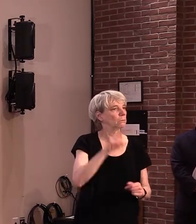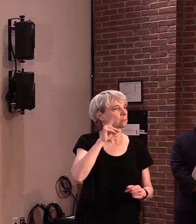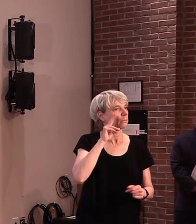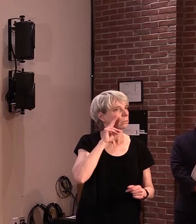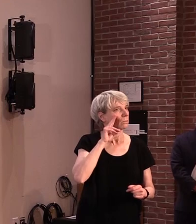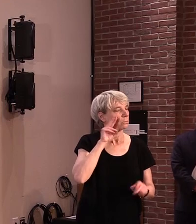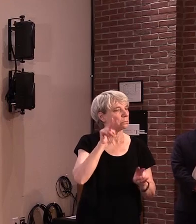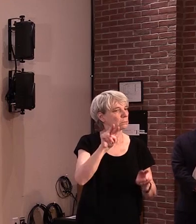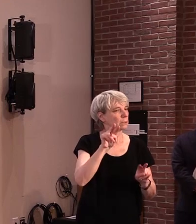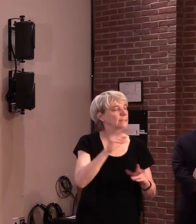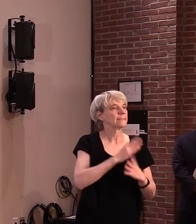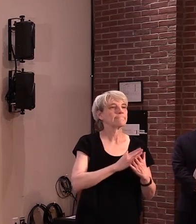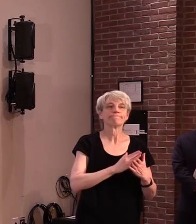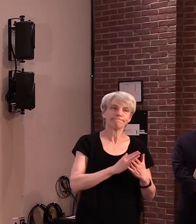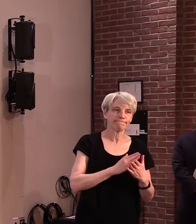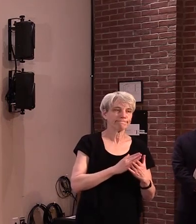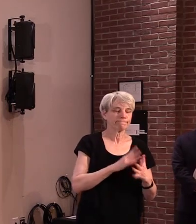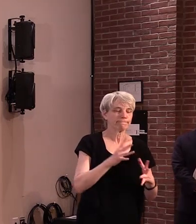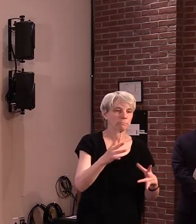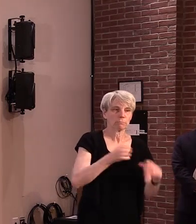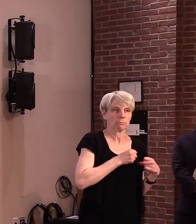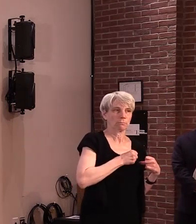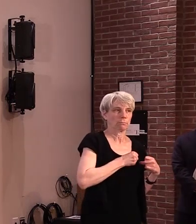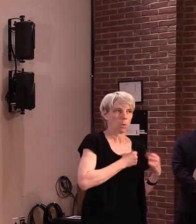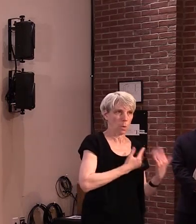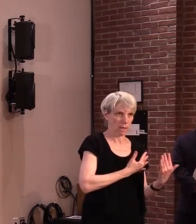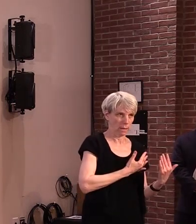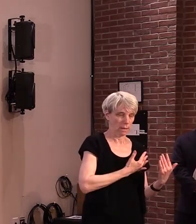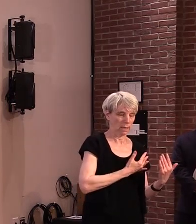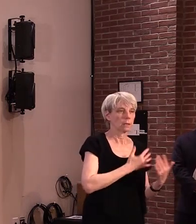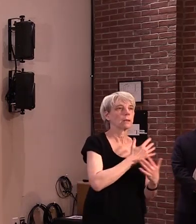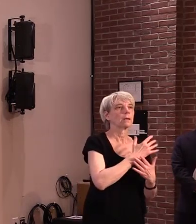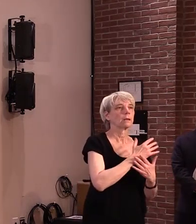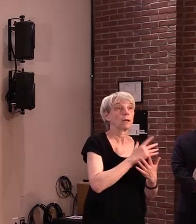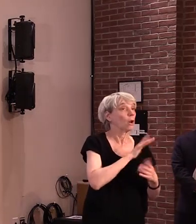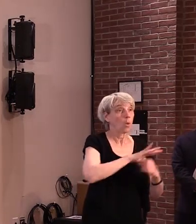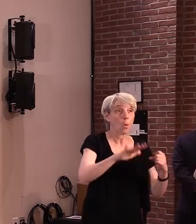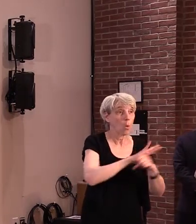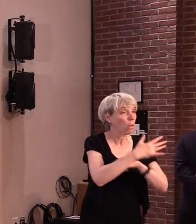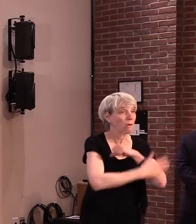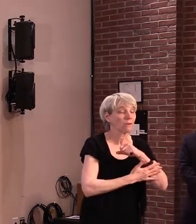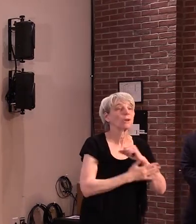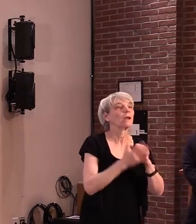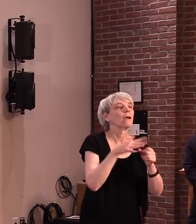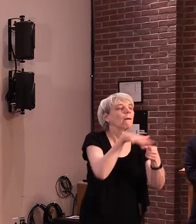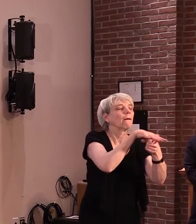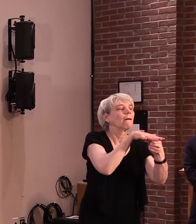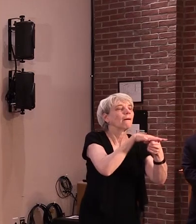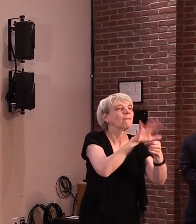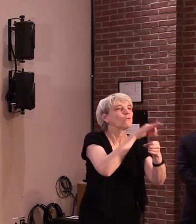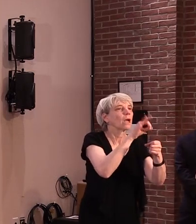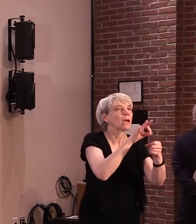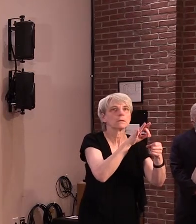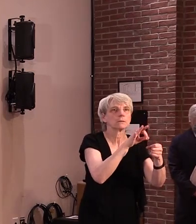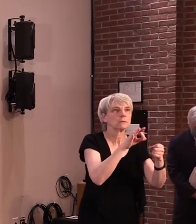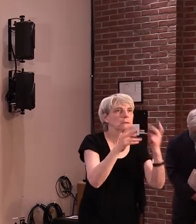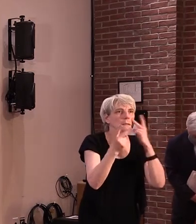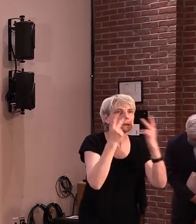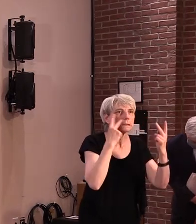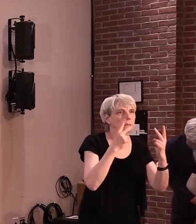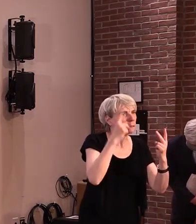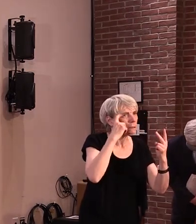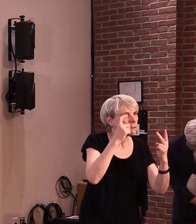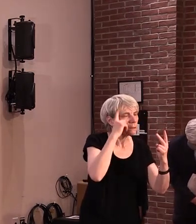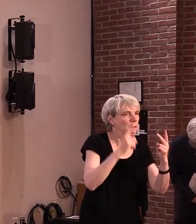some cases, it didn't go so well, and they kind of pulled back, but not countrywide, more local in a